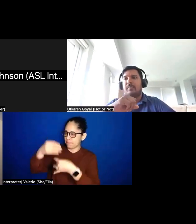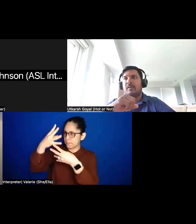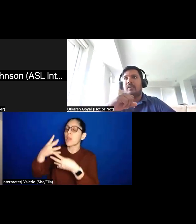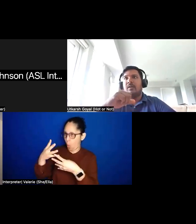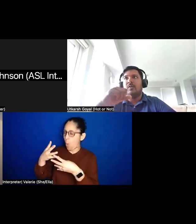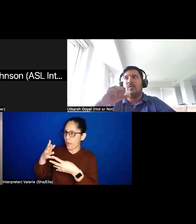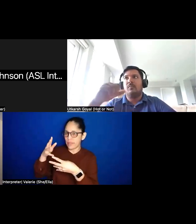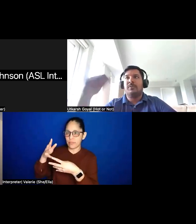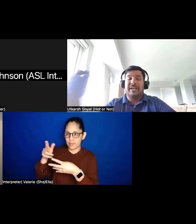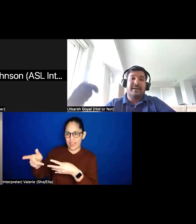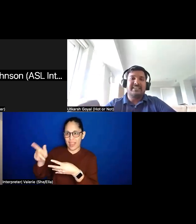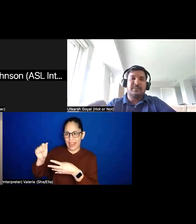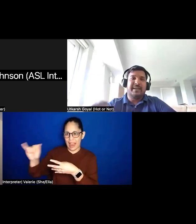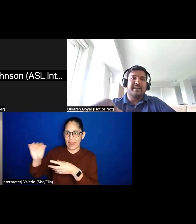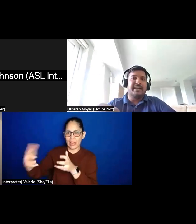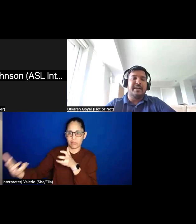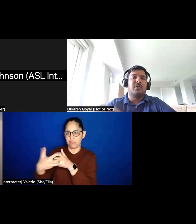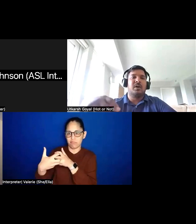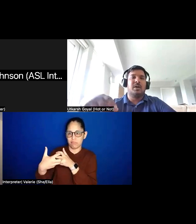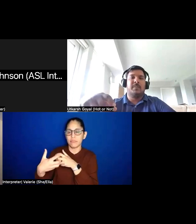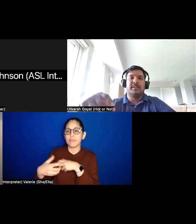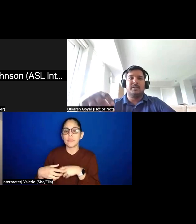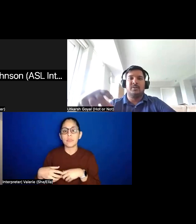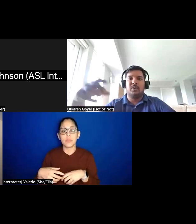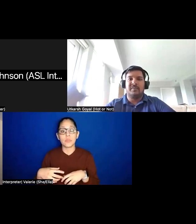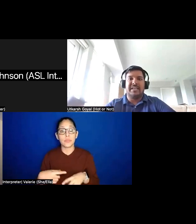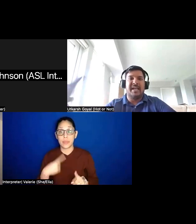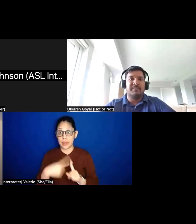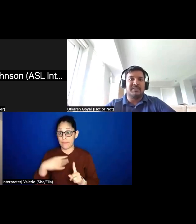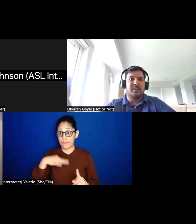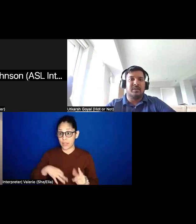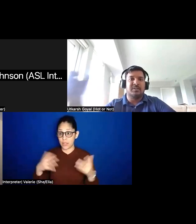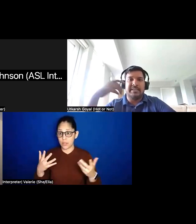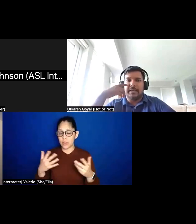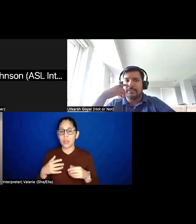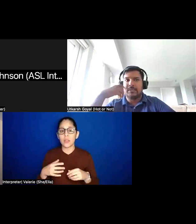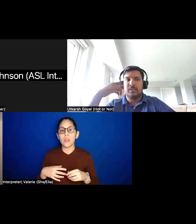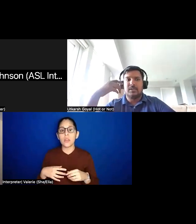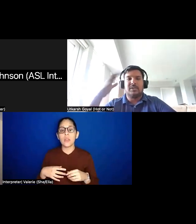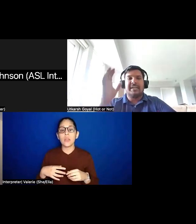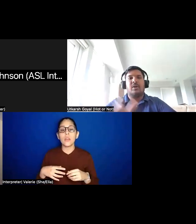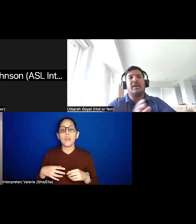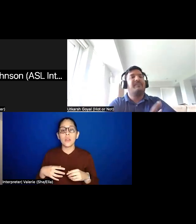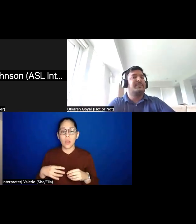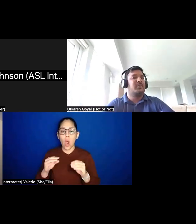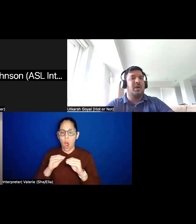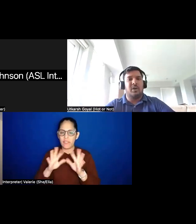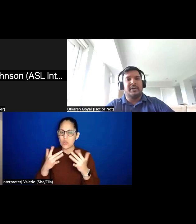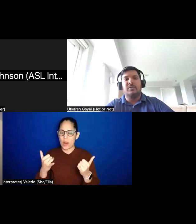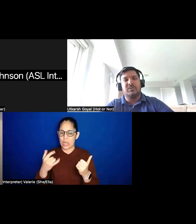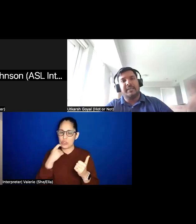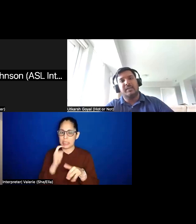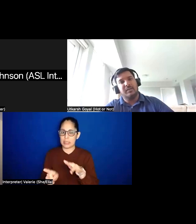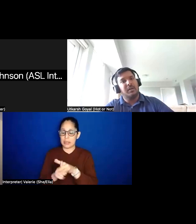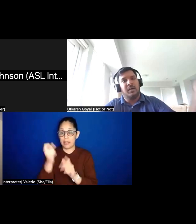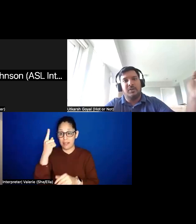Now, the advantage that we get right now with, you know, obviously AI bursting onto the scene is, so TikTok and Facebook are